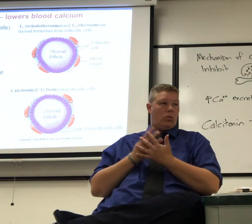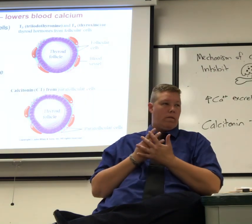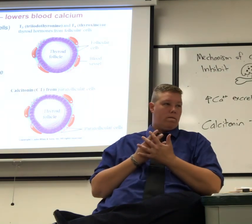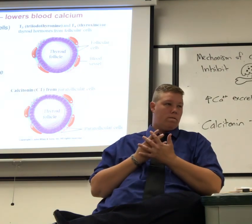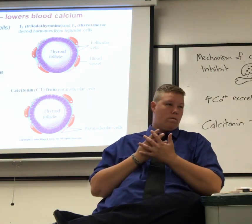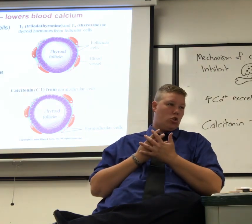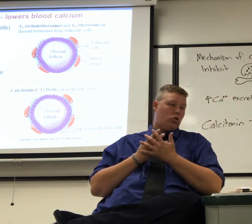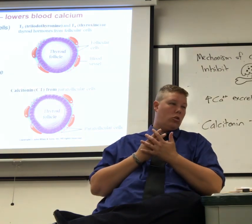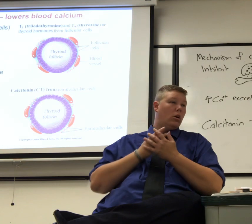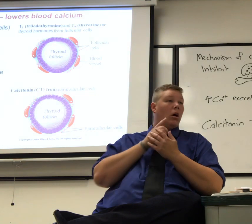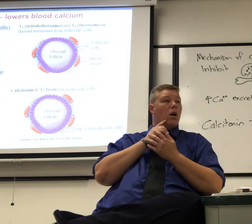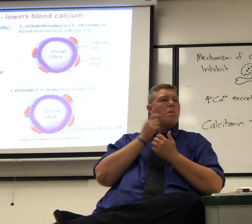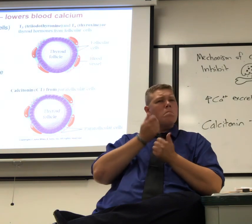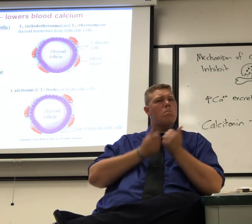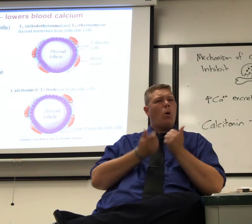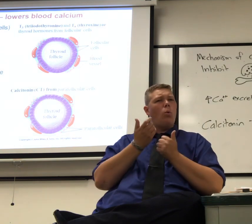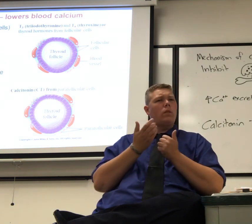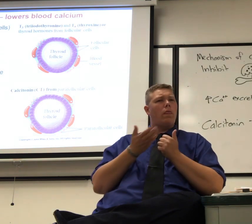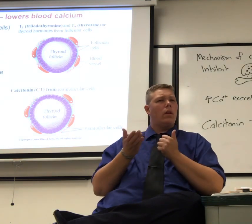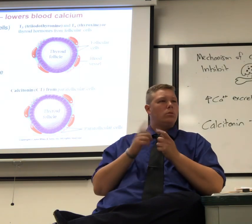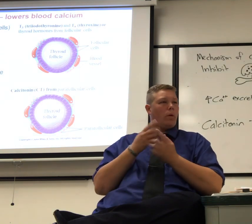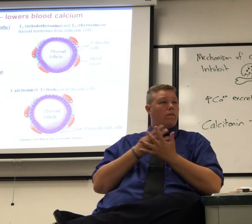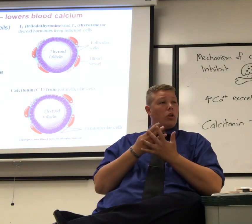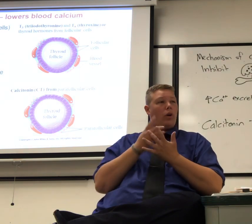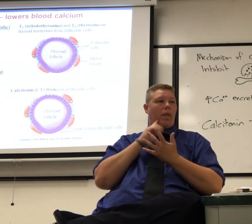Renal artery, blood coming in.